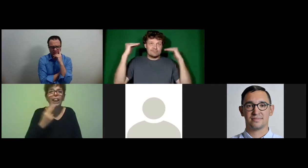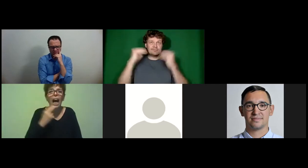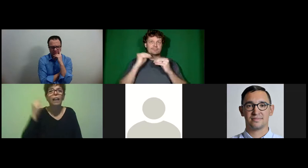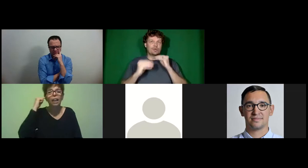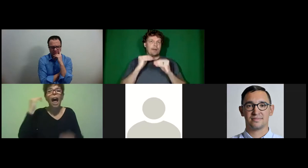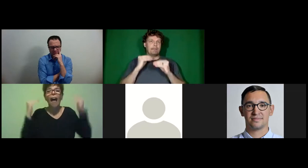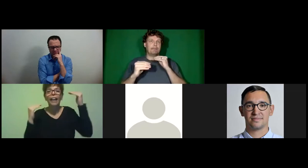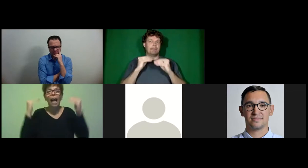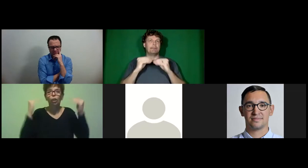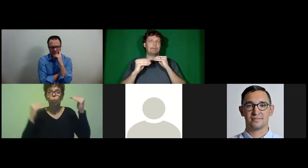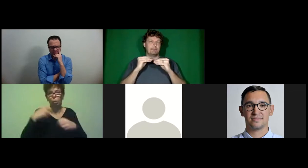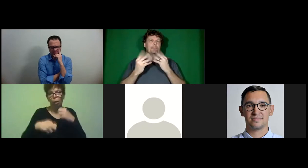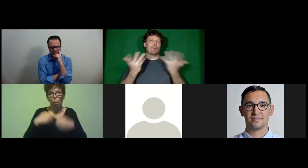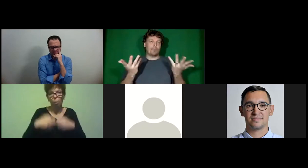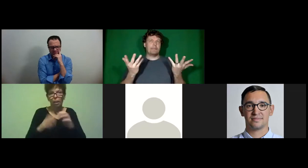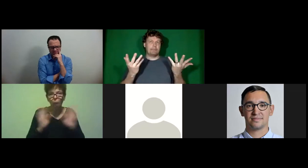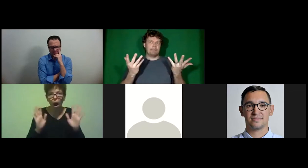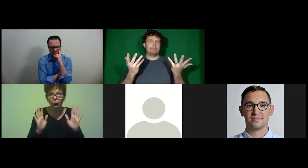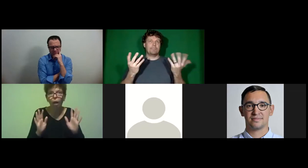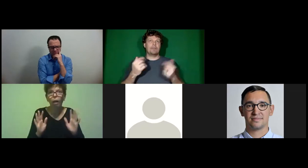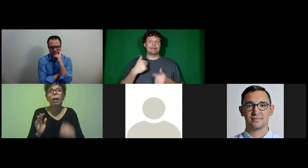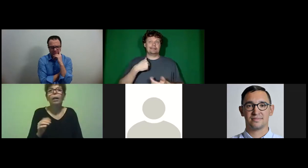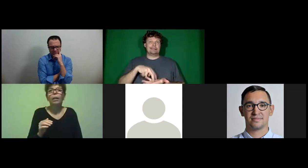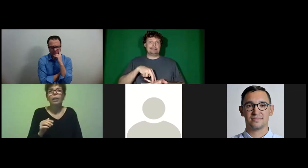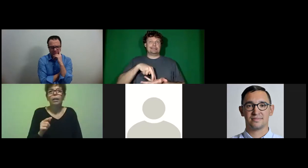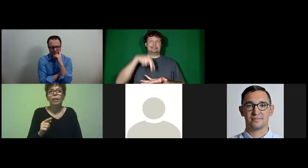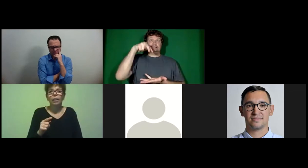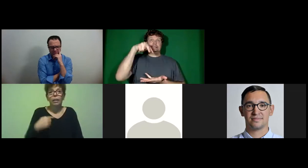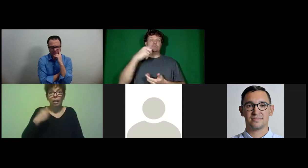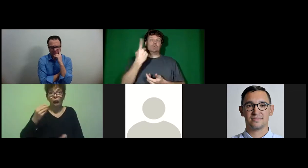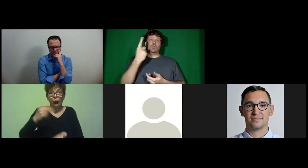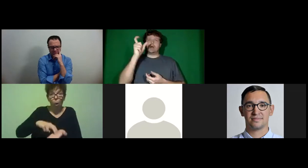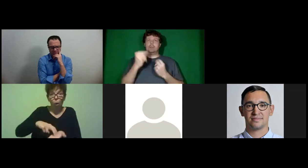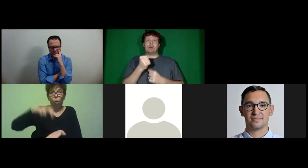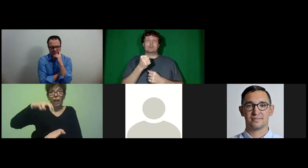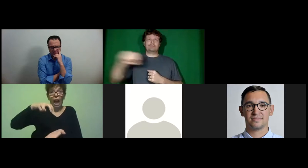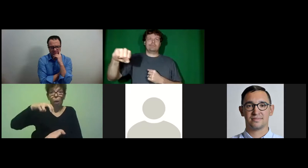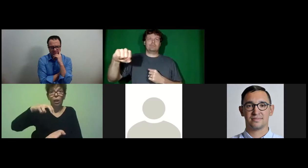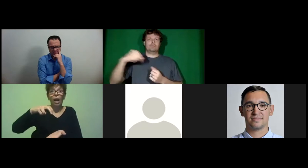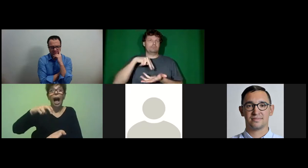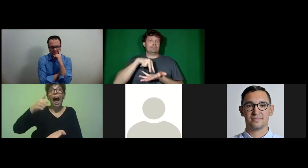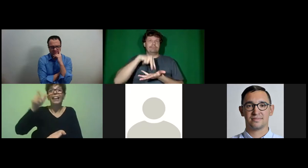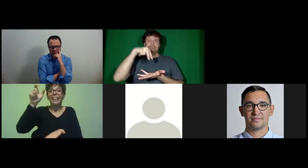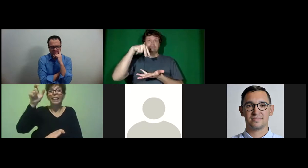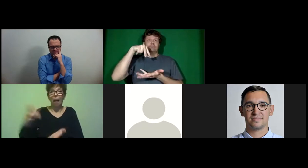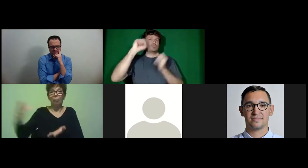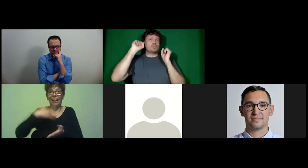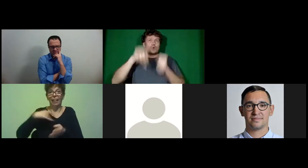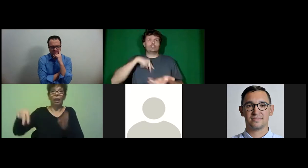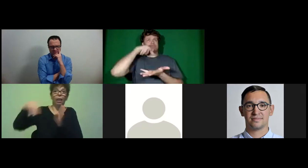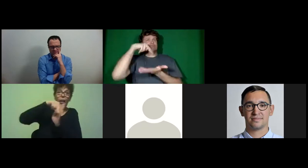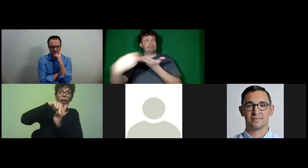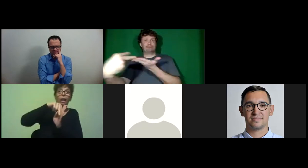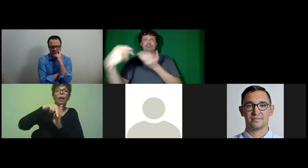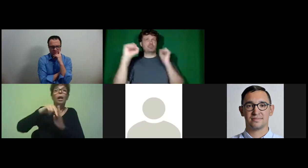Yes, as you know, deaf people have balance issues. So there are many times that I would jump, and if there is just